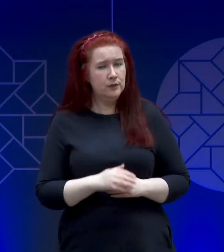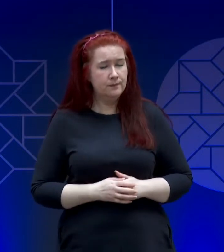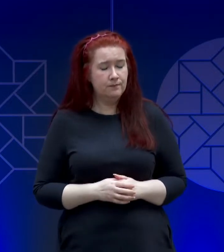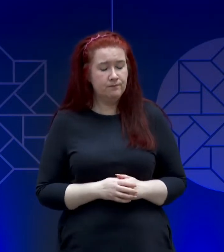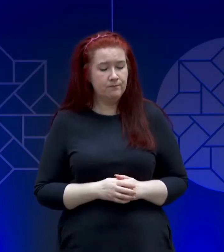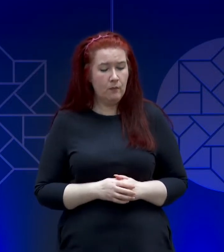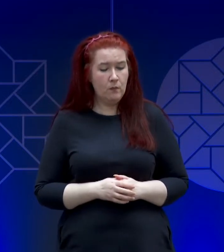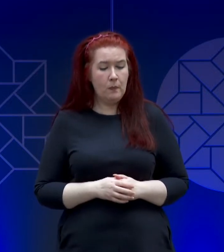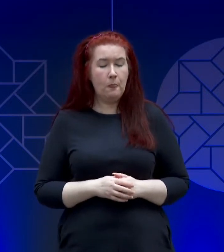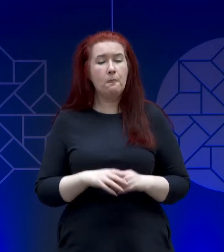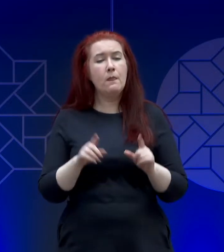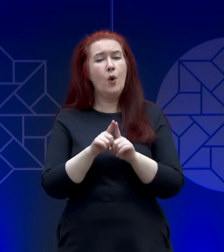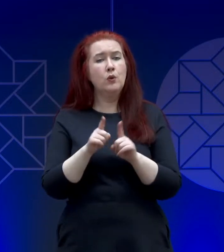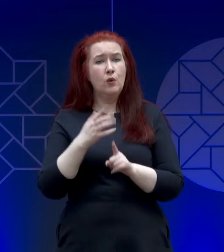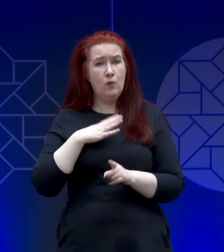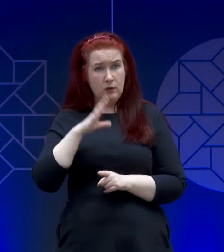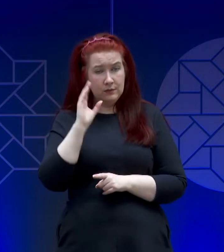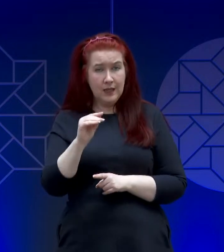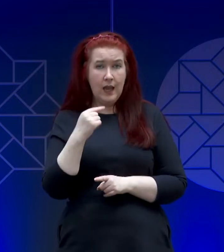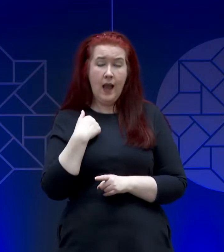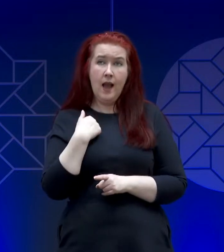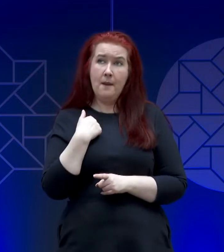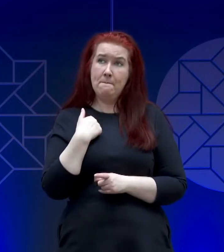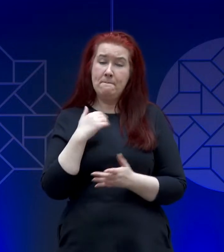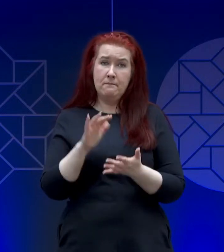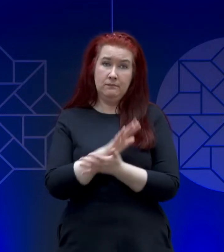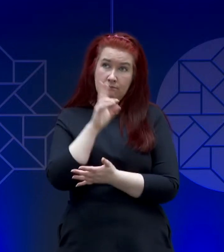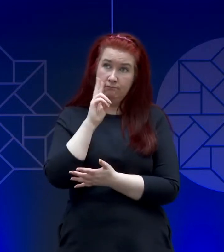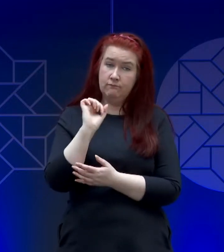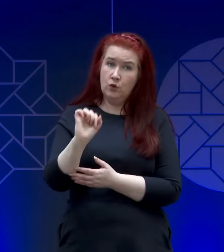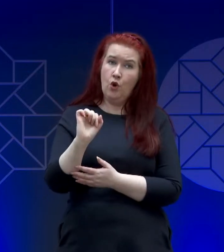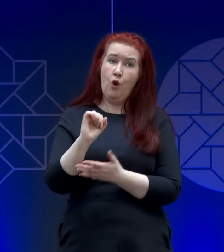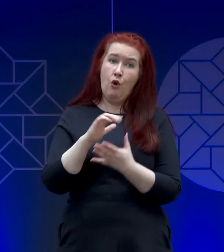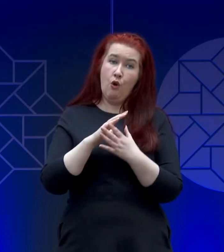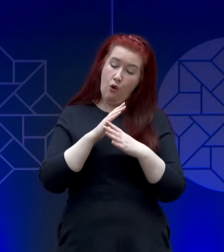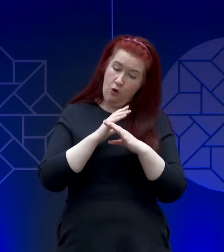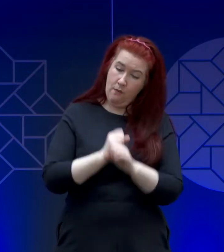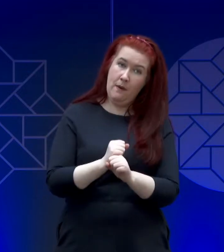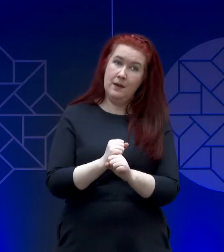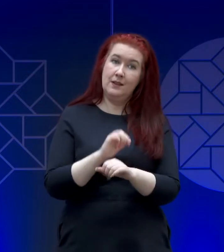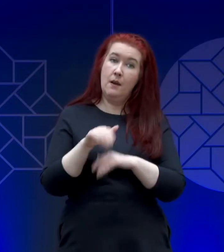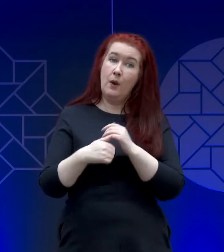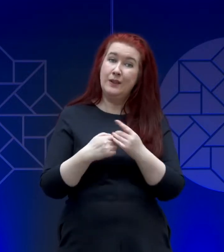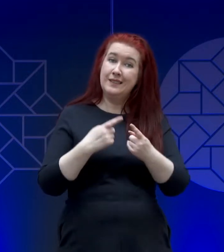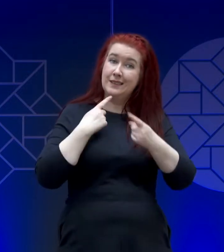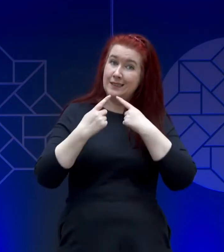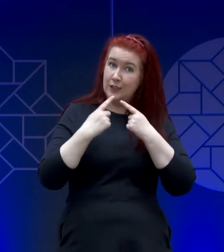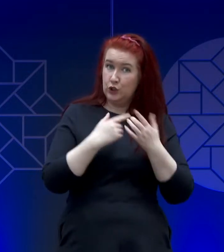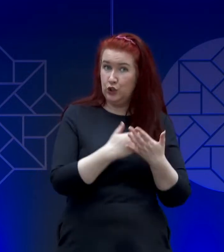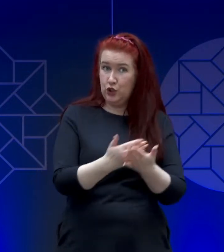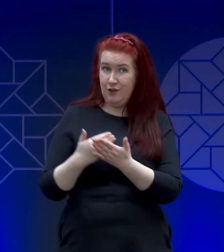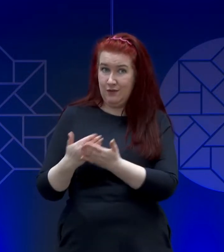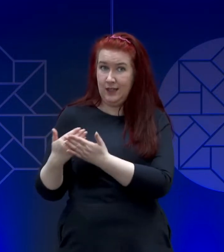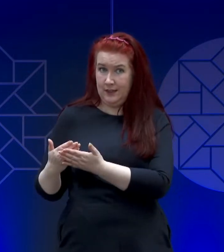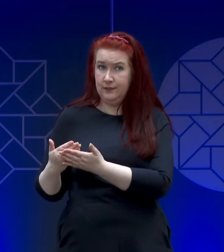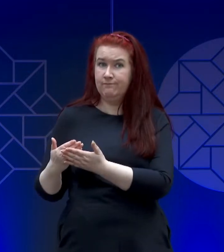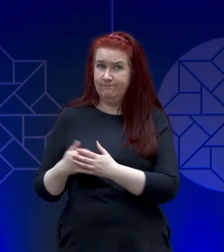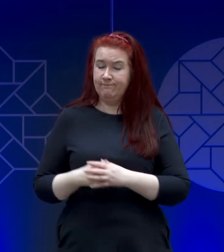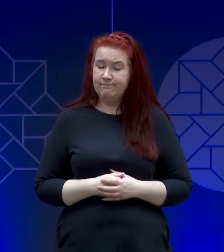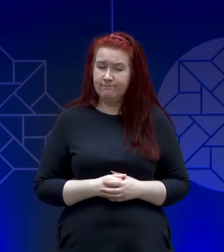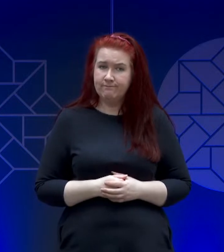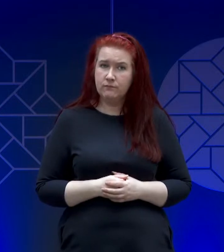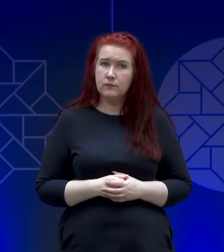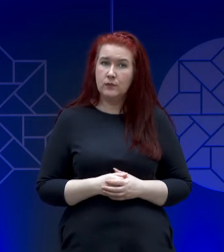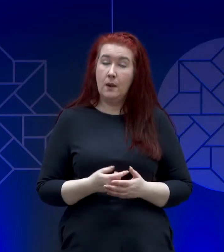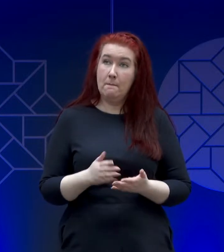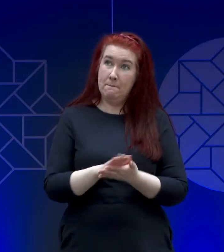to say I welcome your commitment to data. And data sharing in particular, to help us,